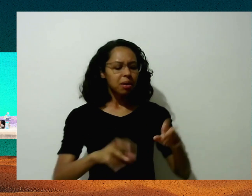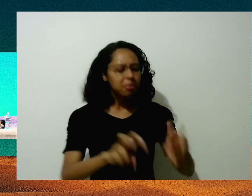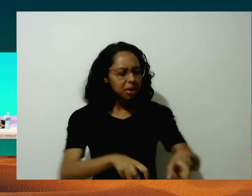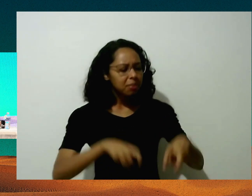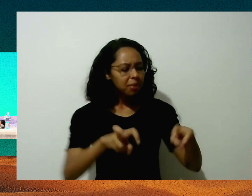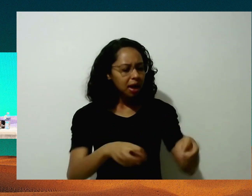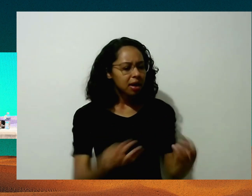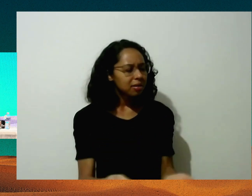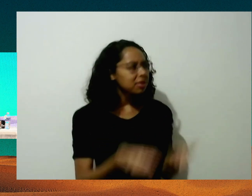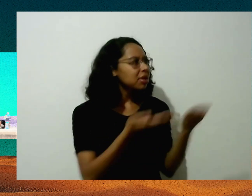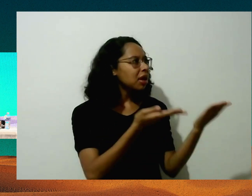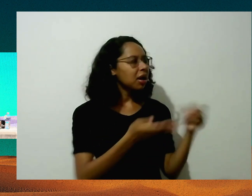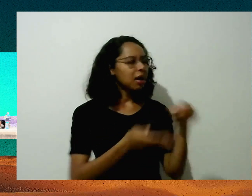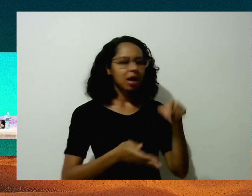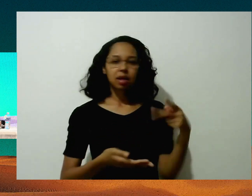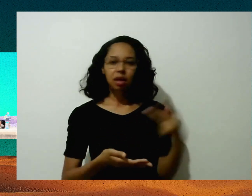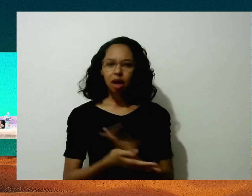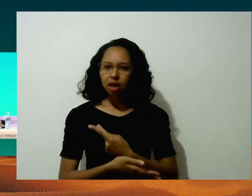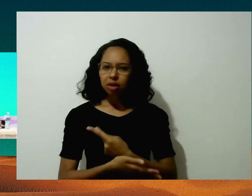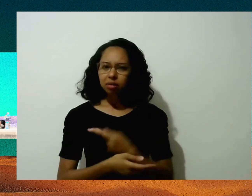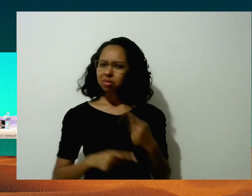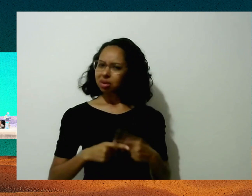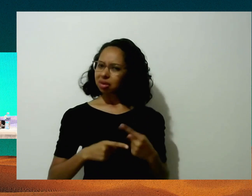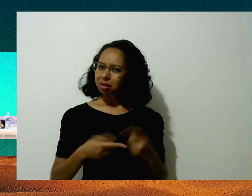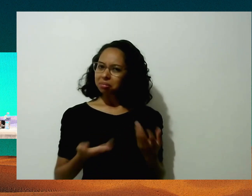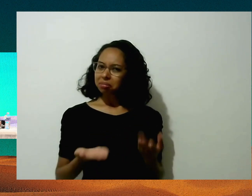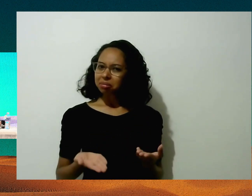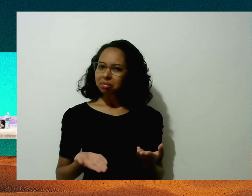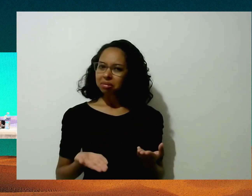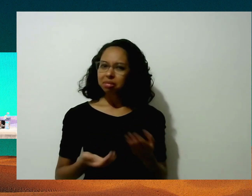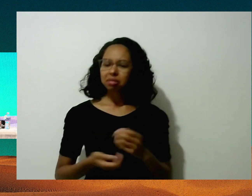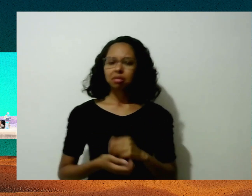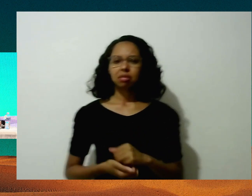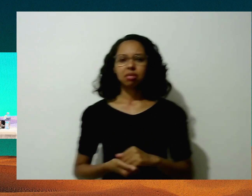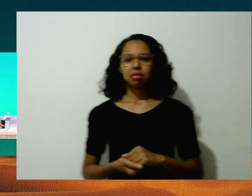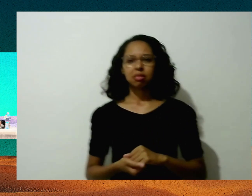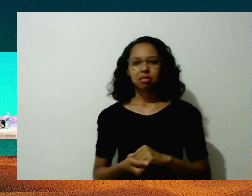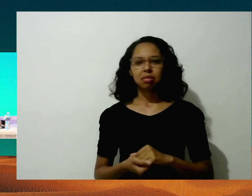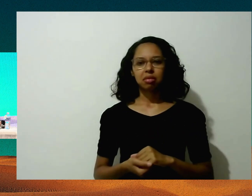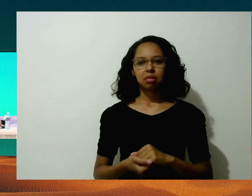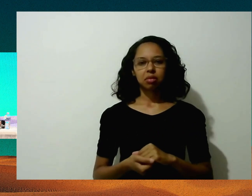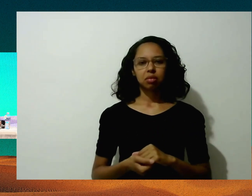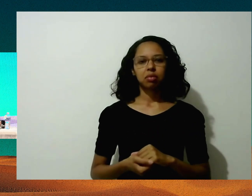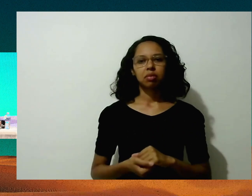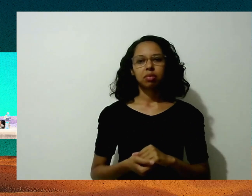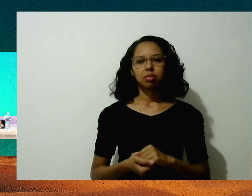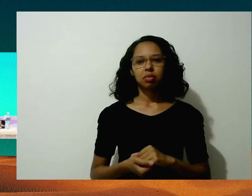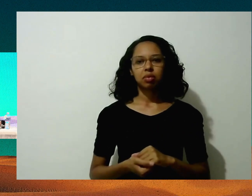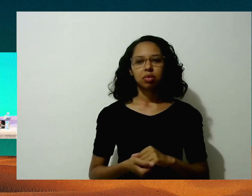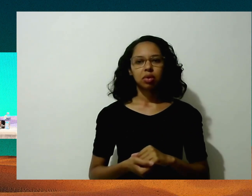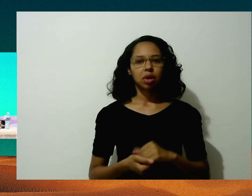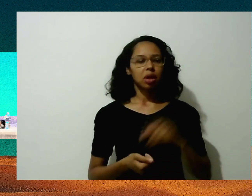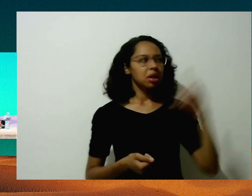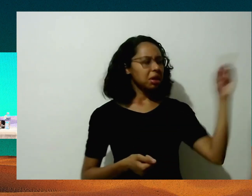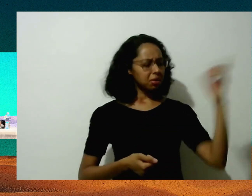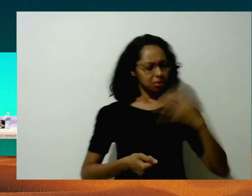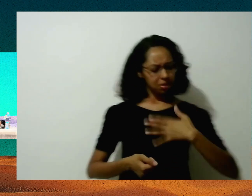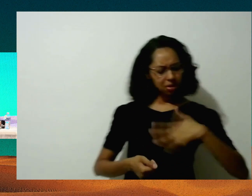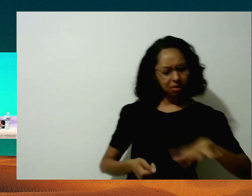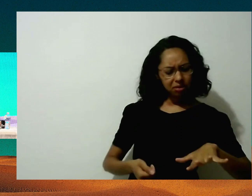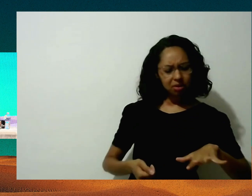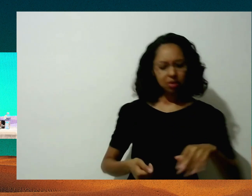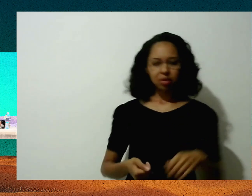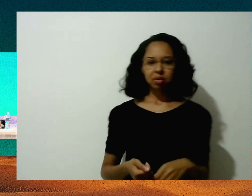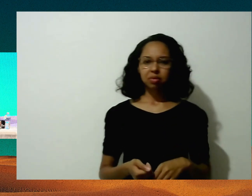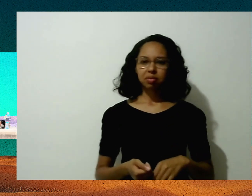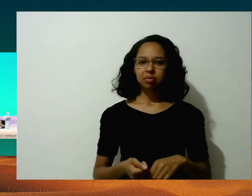What is wrong with Cain working on the ground and presenting the fruit of his work? E Deus não se agradou de Caim e nem de sua